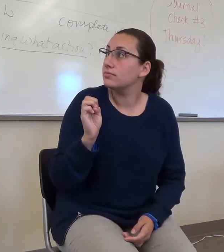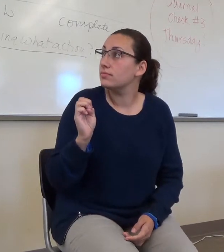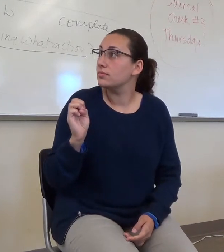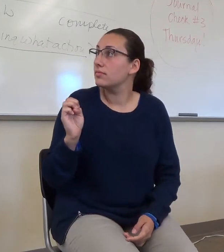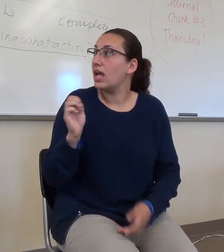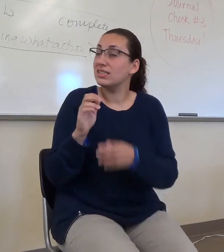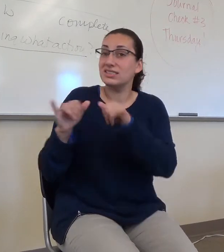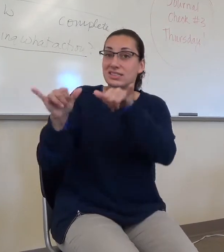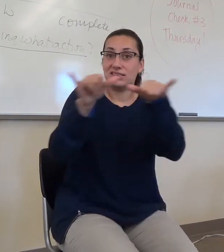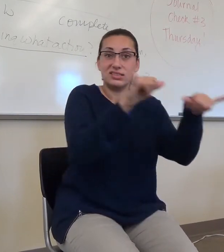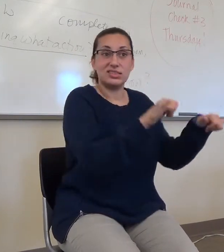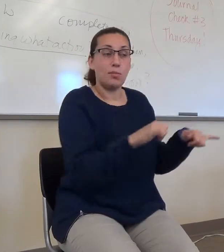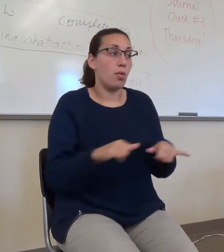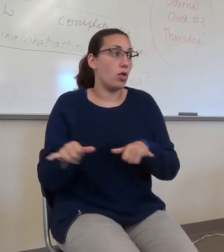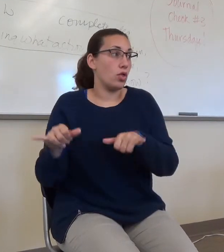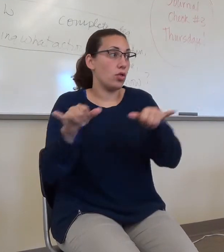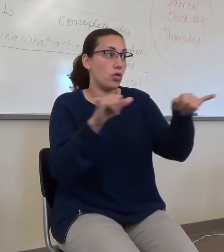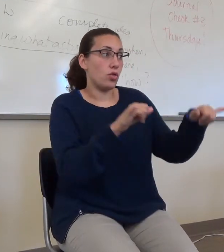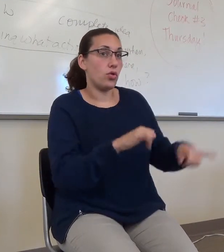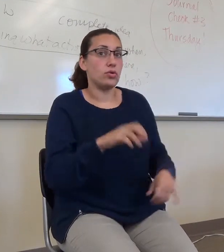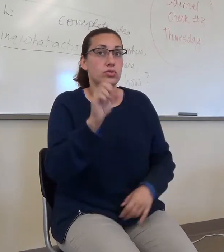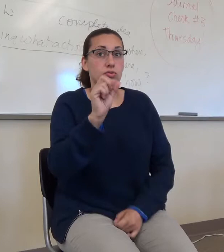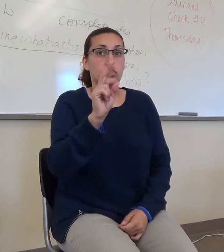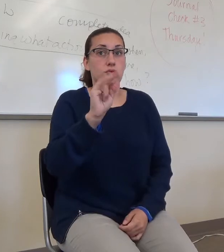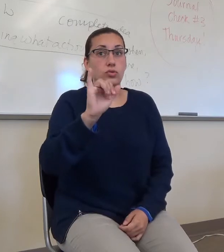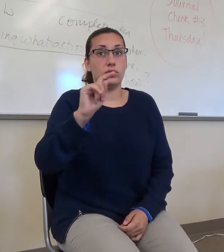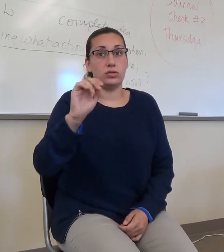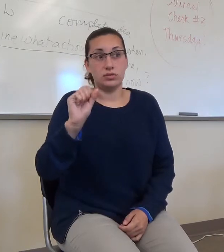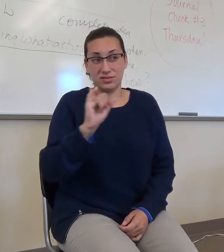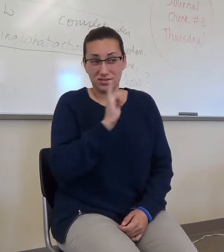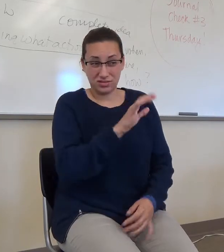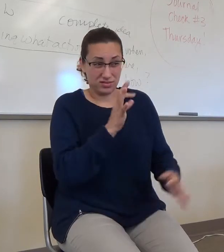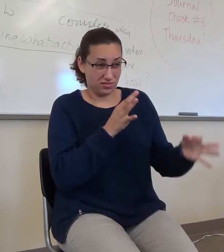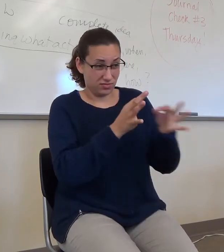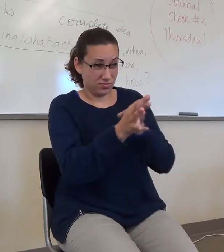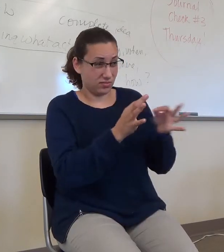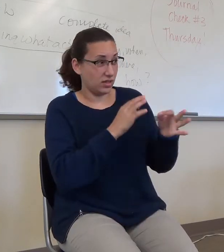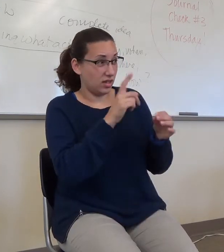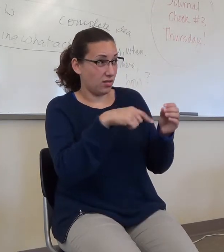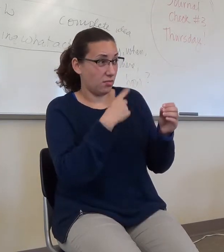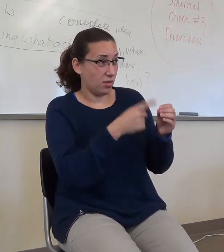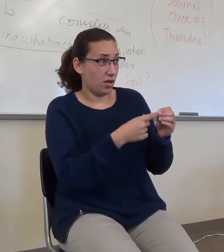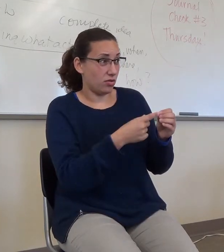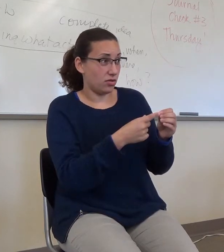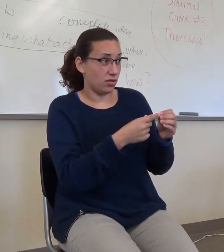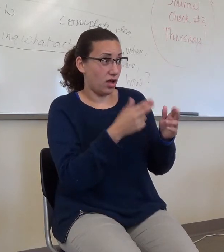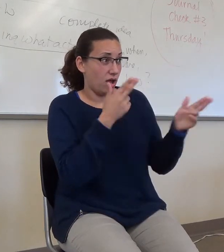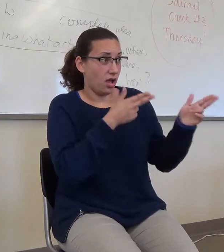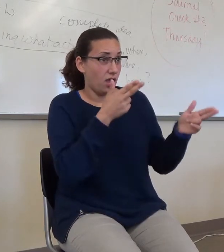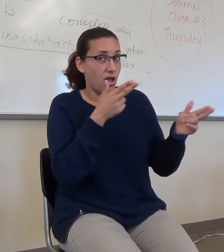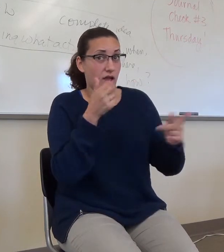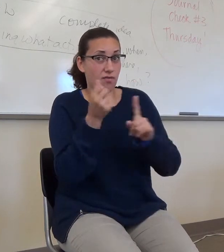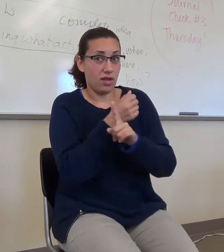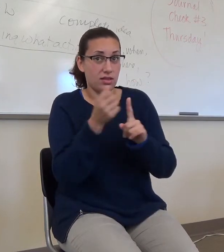similar suits, does that refer to gun violence? Yes, because this is what it's talking